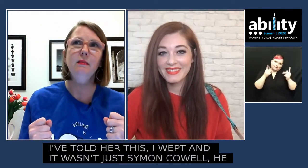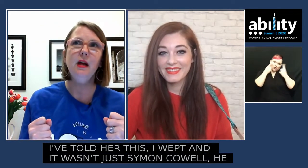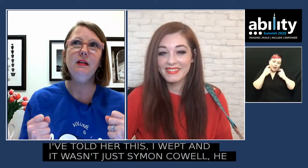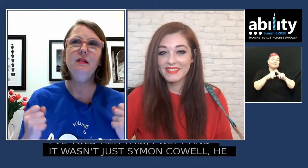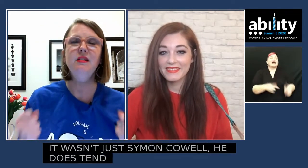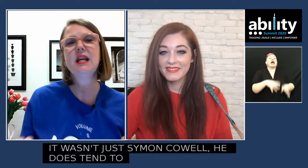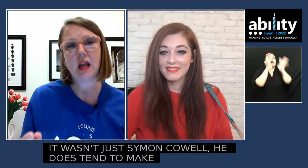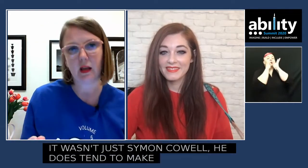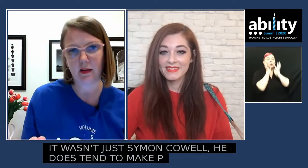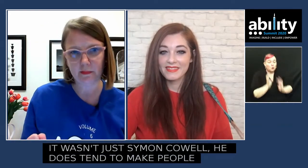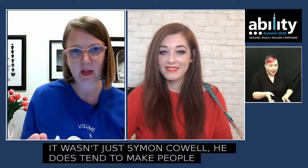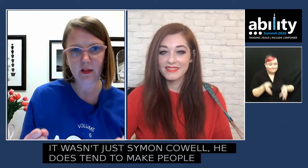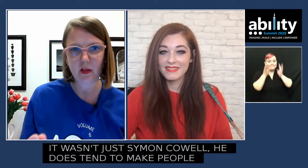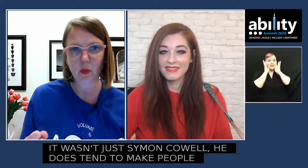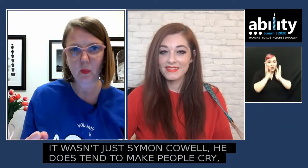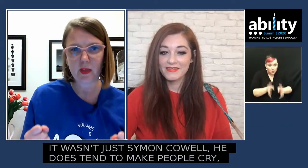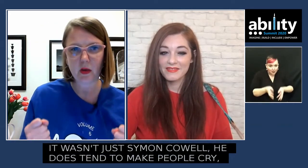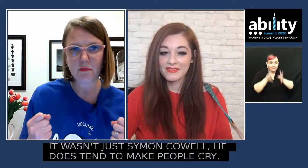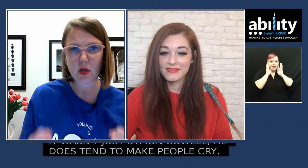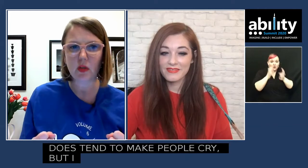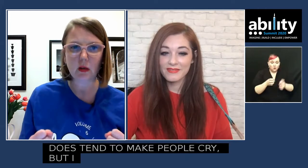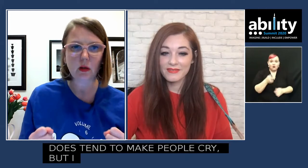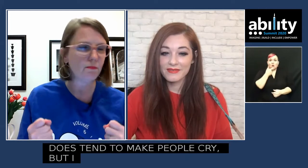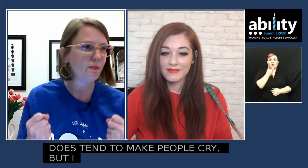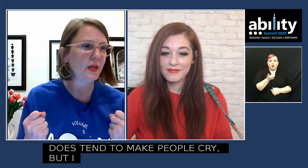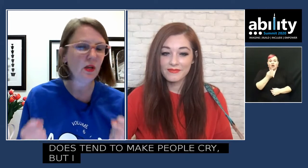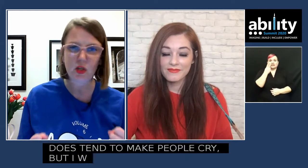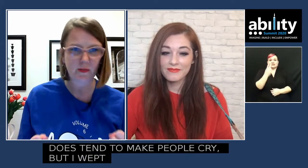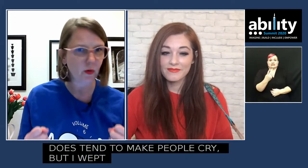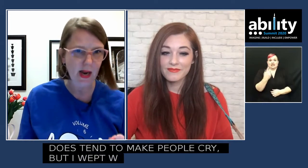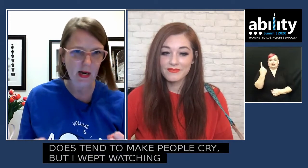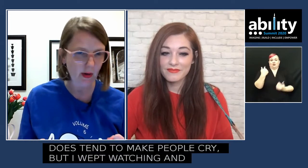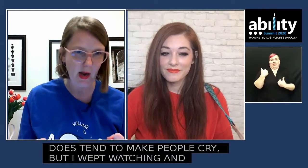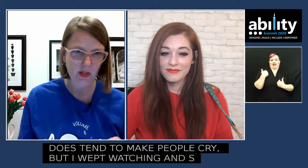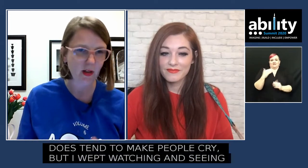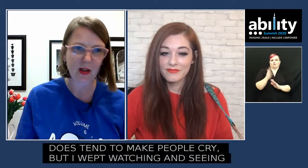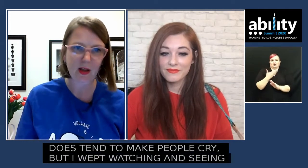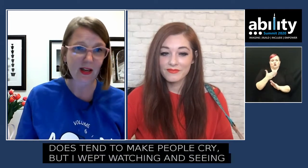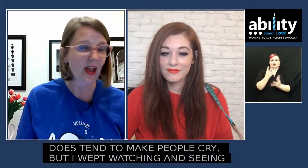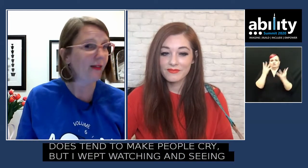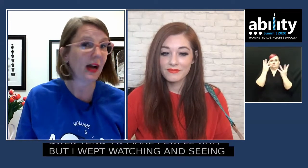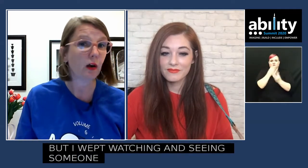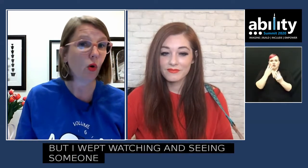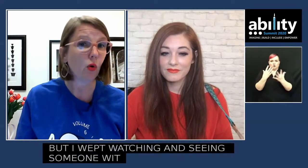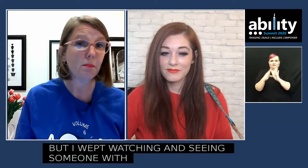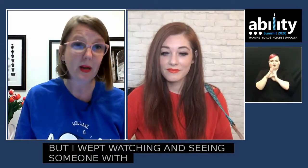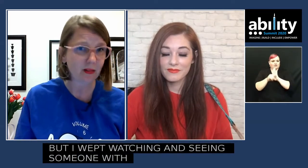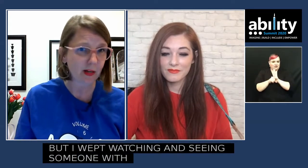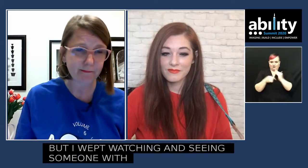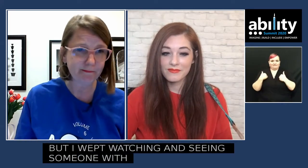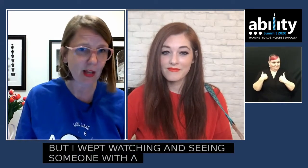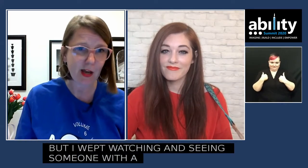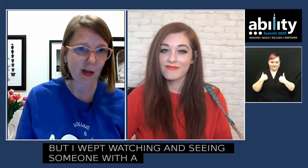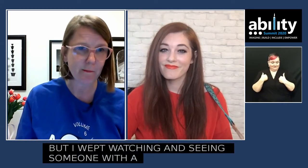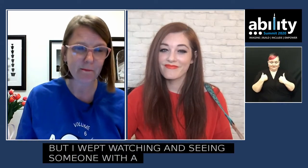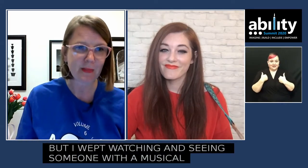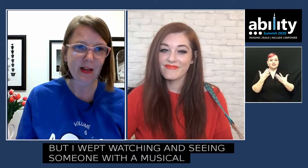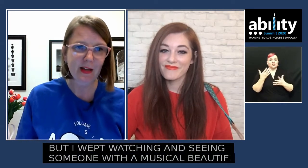watching and seeing someone with a musical, beautiful background get that golden